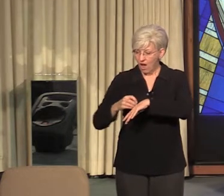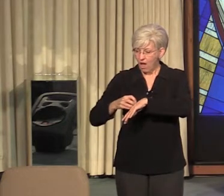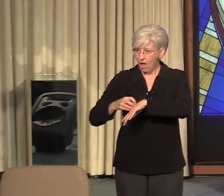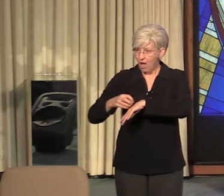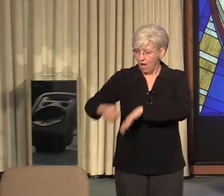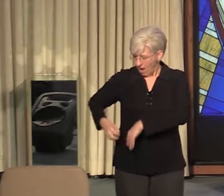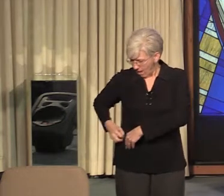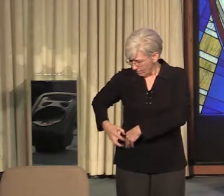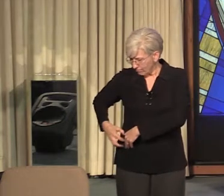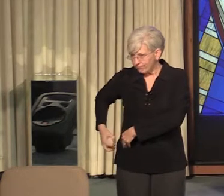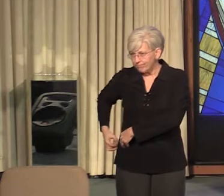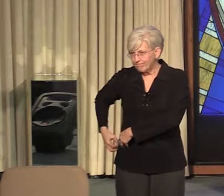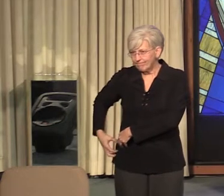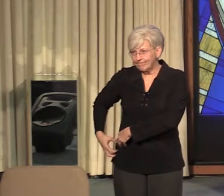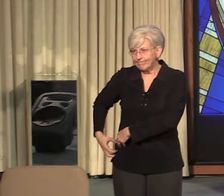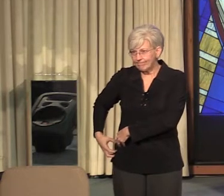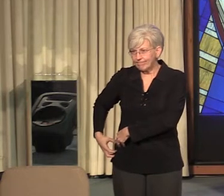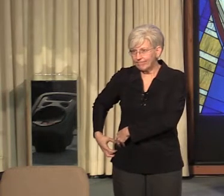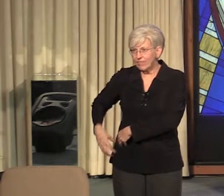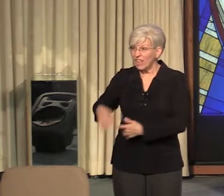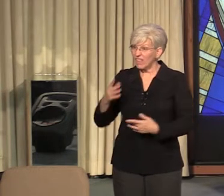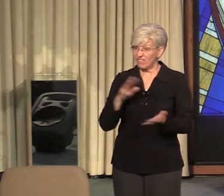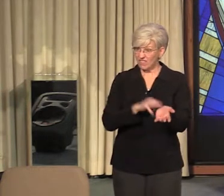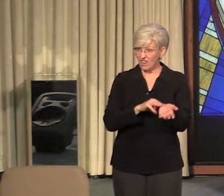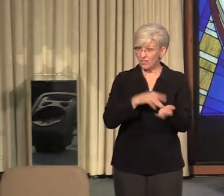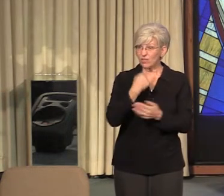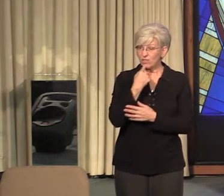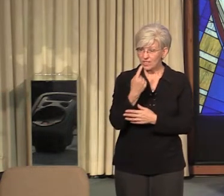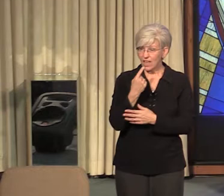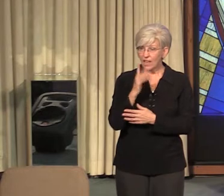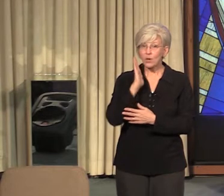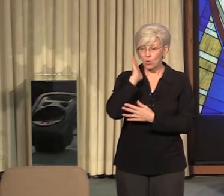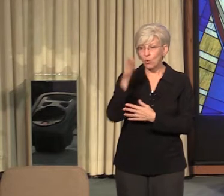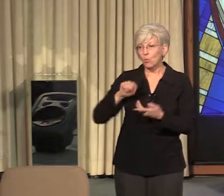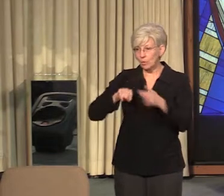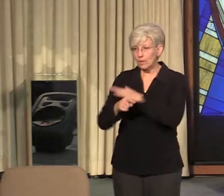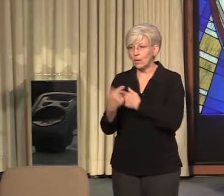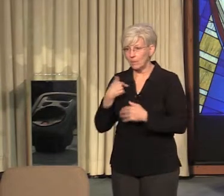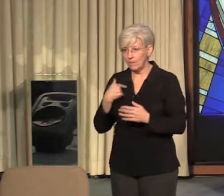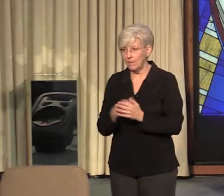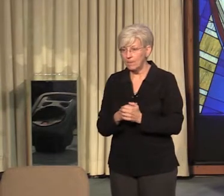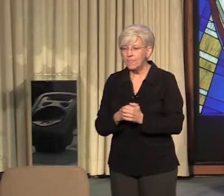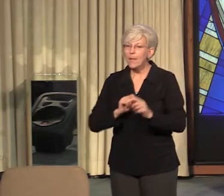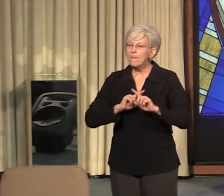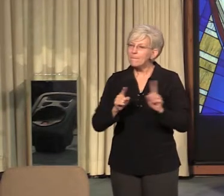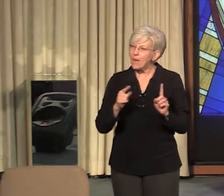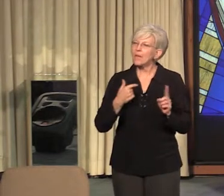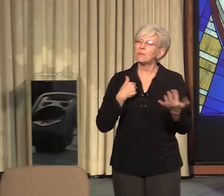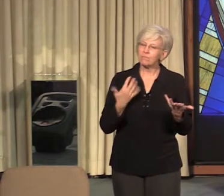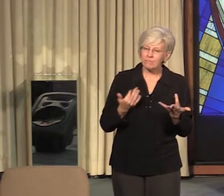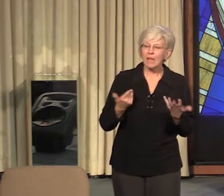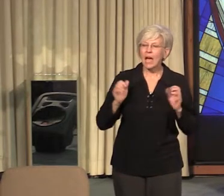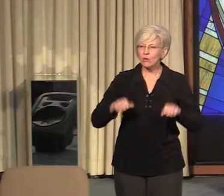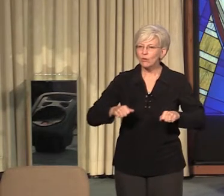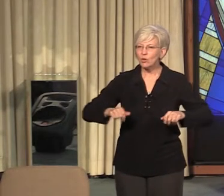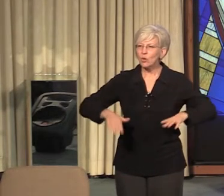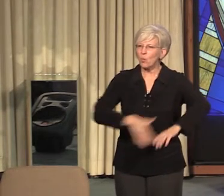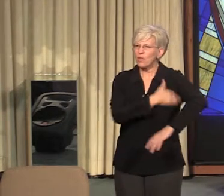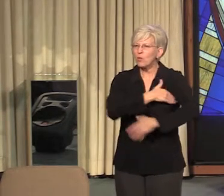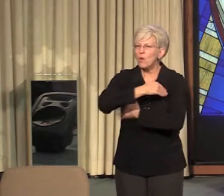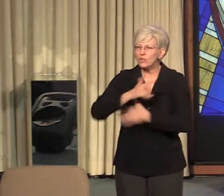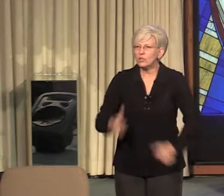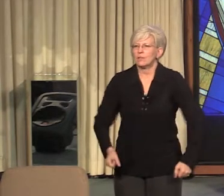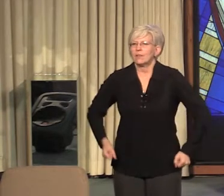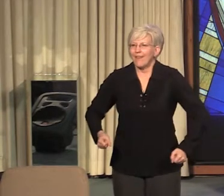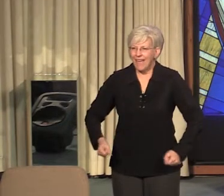head of the hip bone, which the doctors said would finally drain away my life. but I managed to get about on crutches with a 4-inch cork